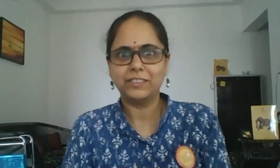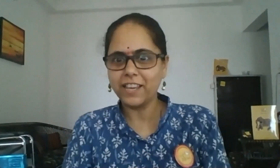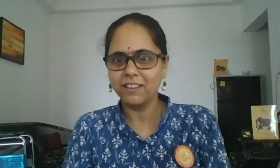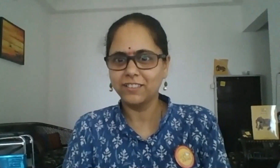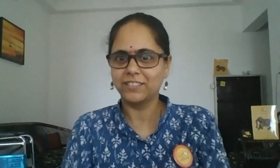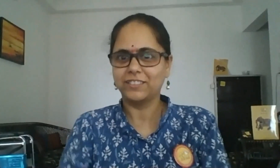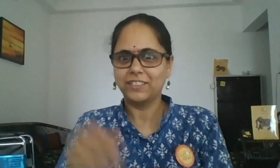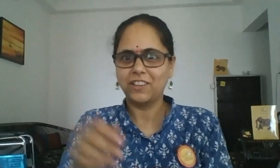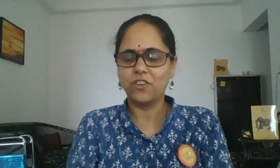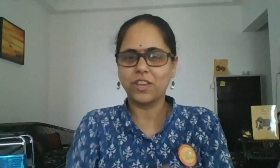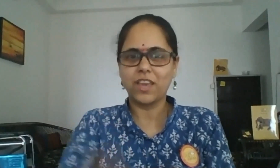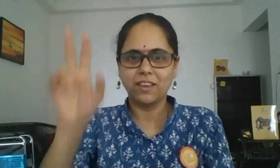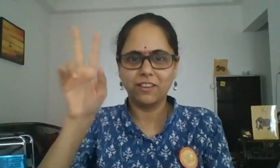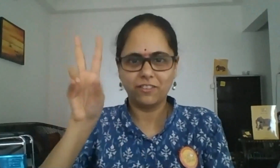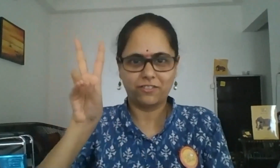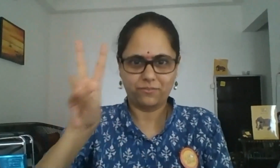Ready? Okay.